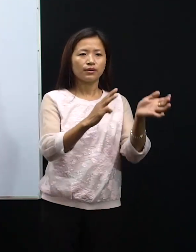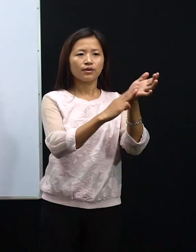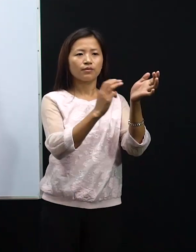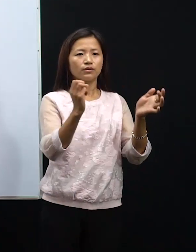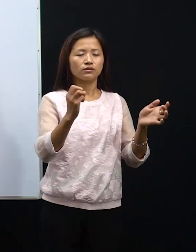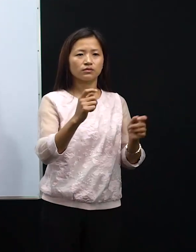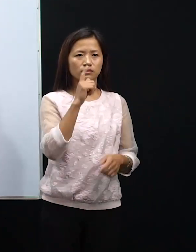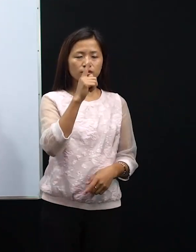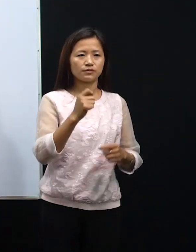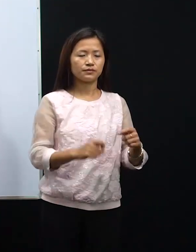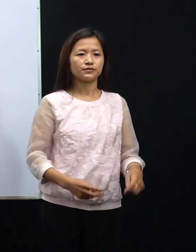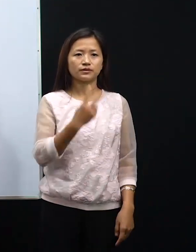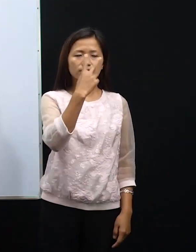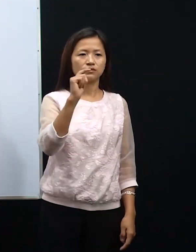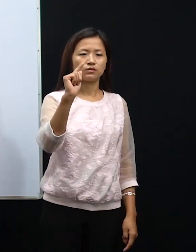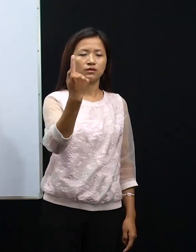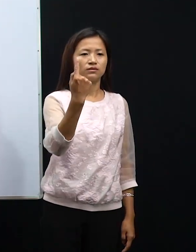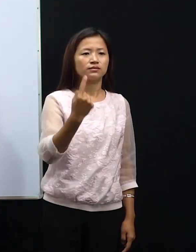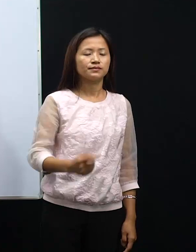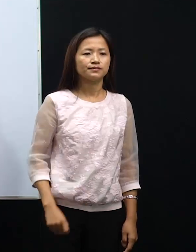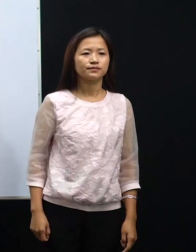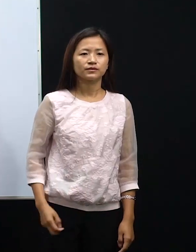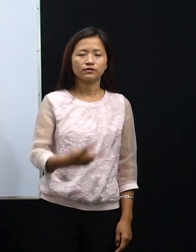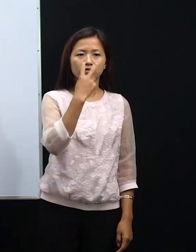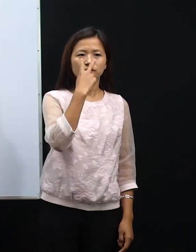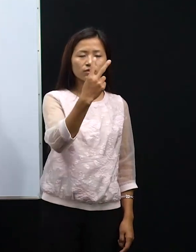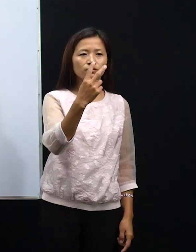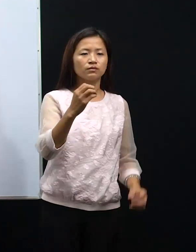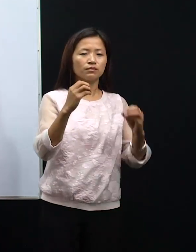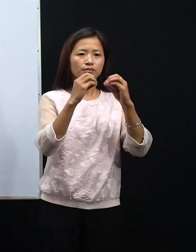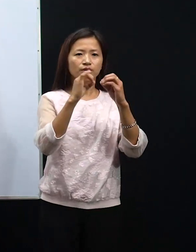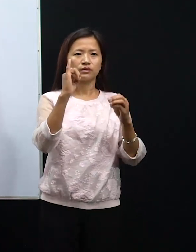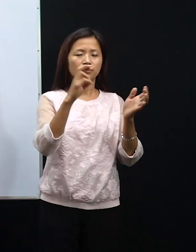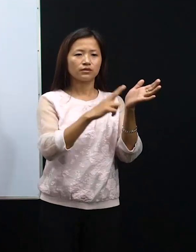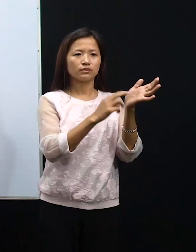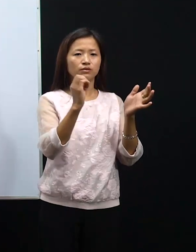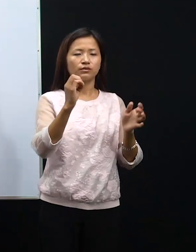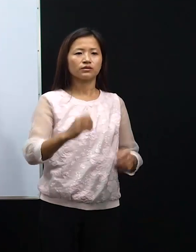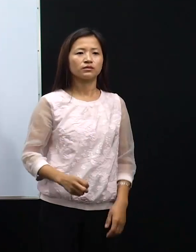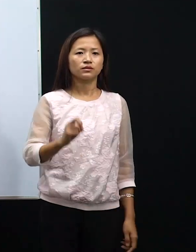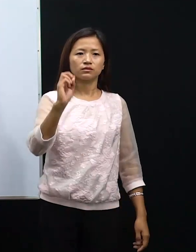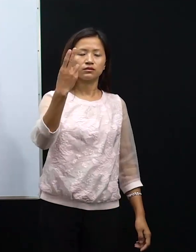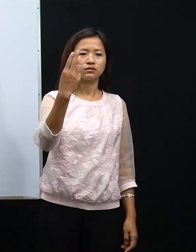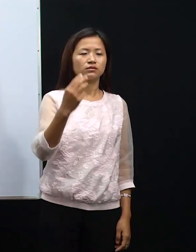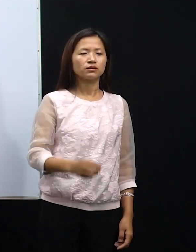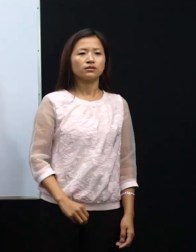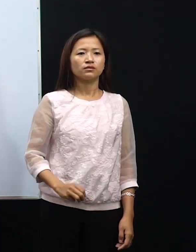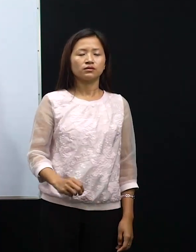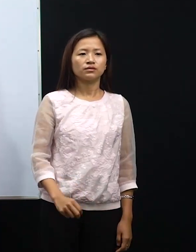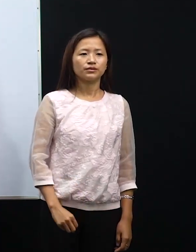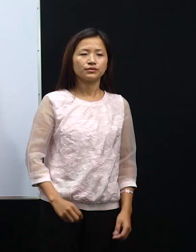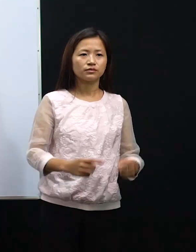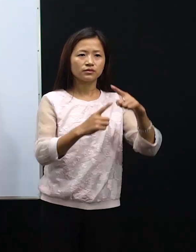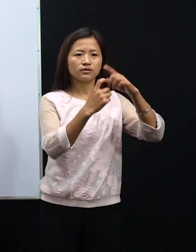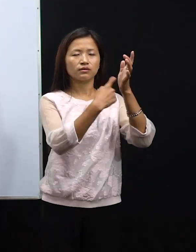Mono means one, single. Okay, if you look at bino, it means two. Tri means